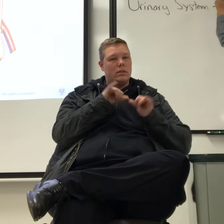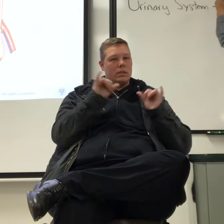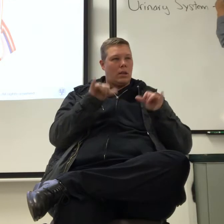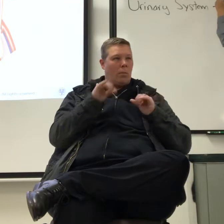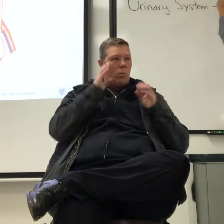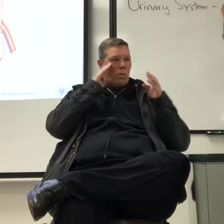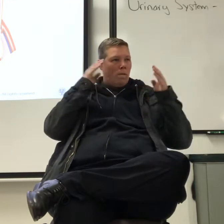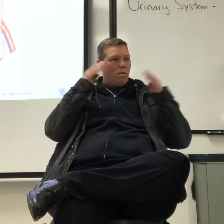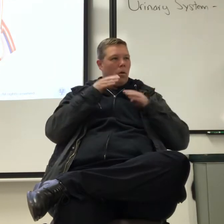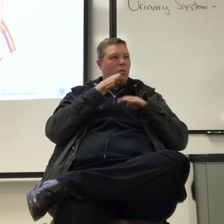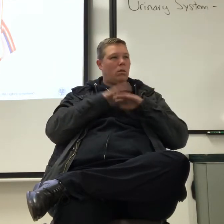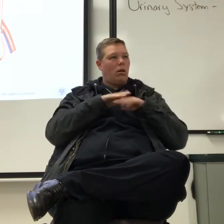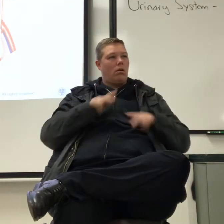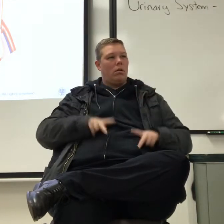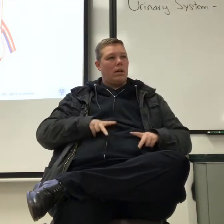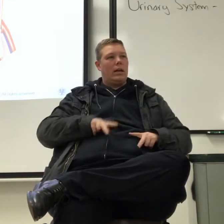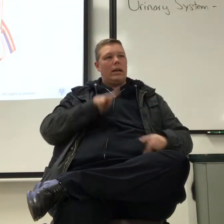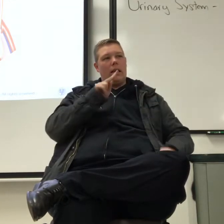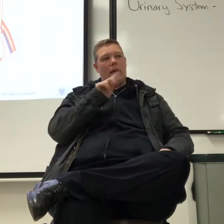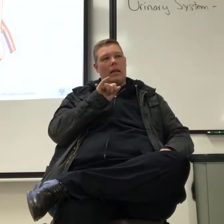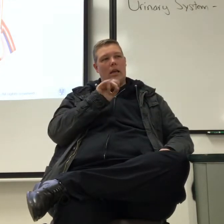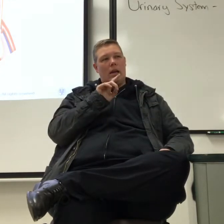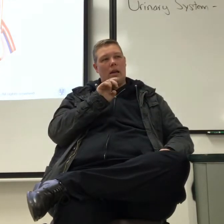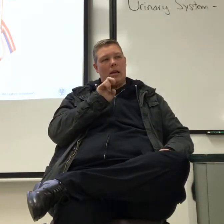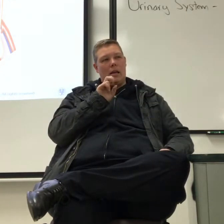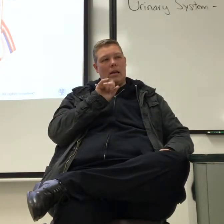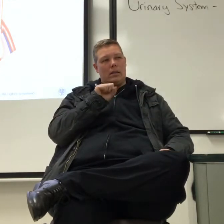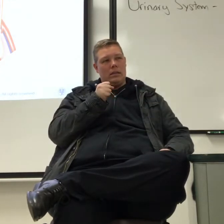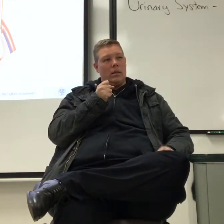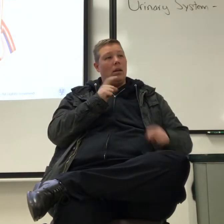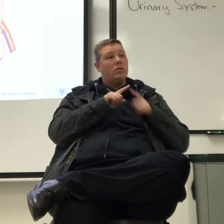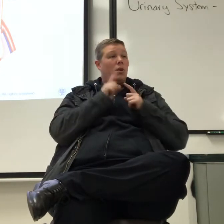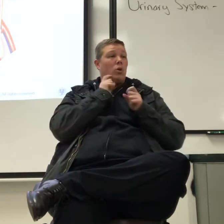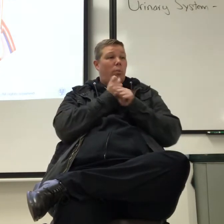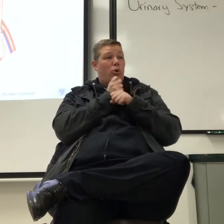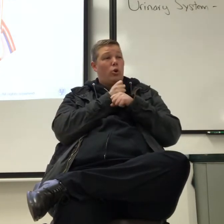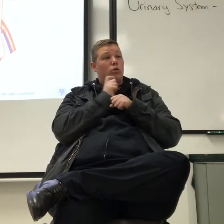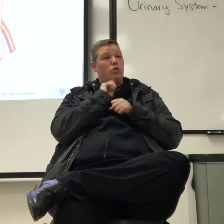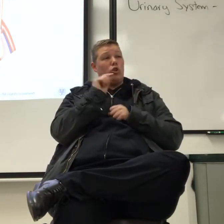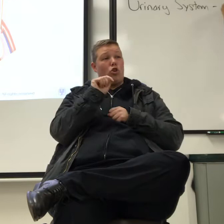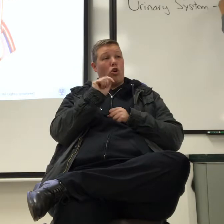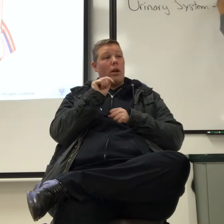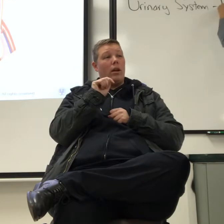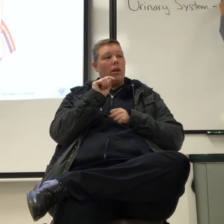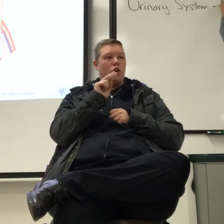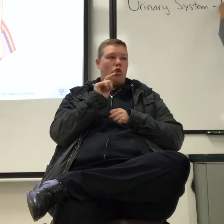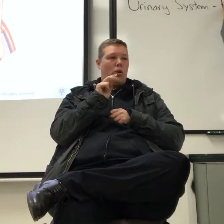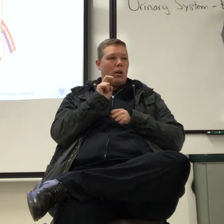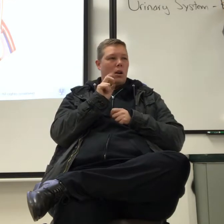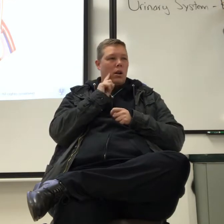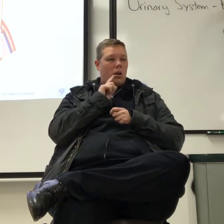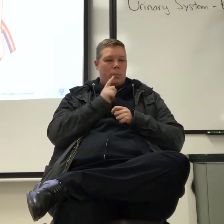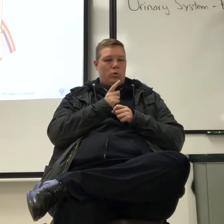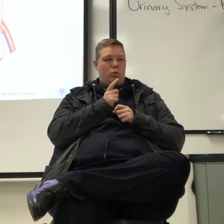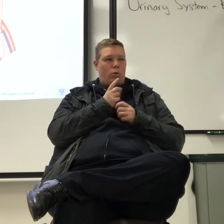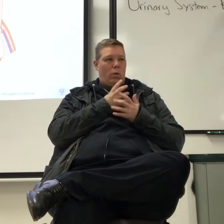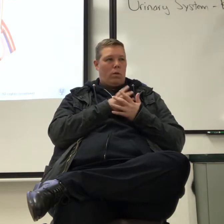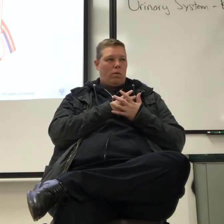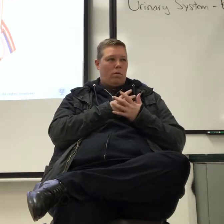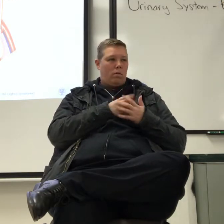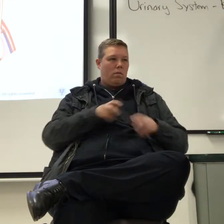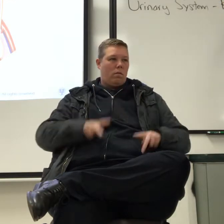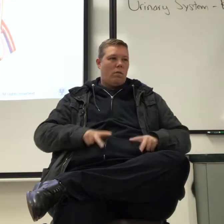So basically you produce urine by filtering the blood plasma. Kidneys